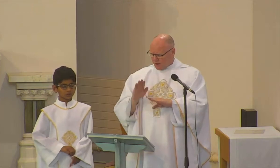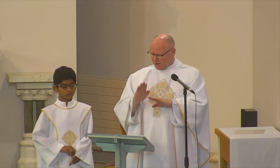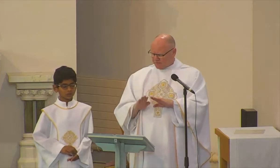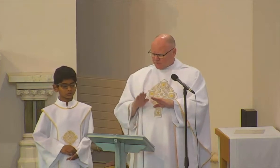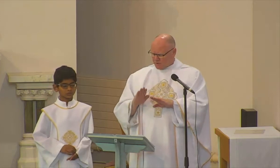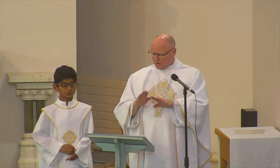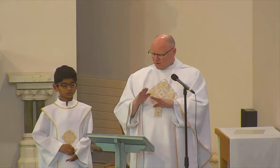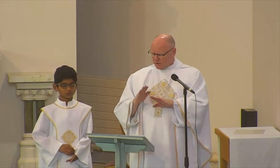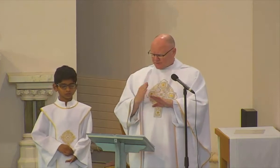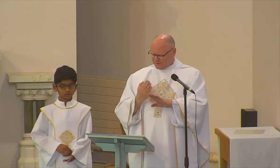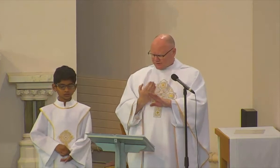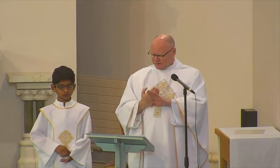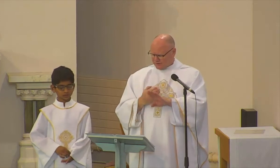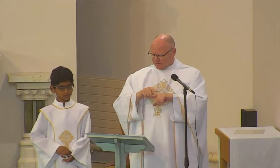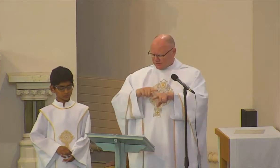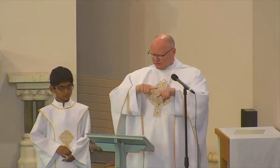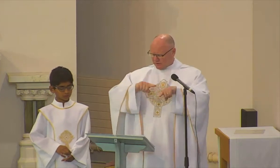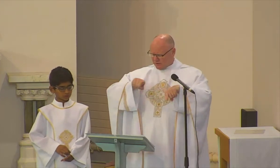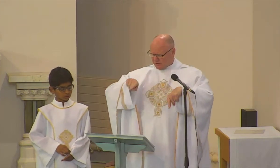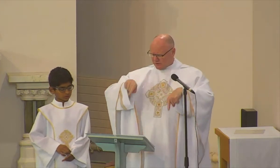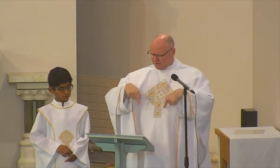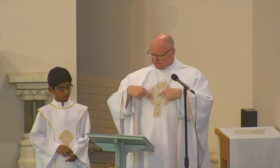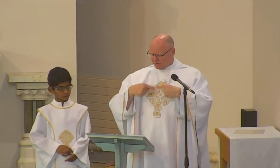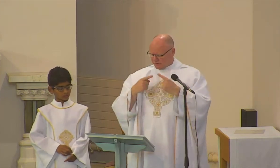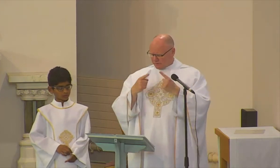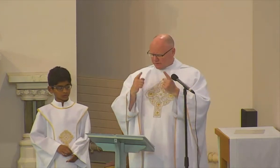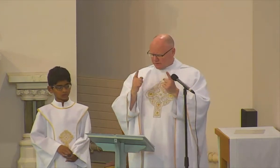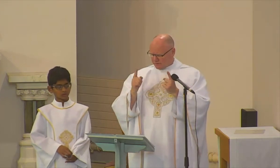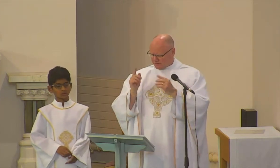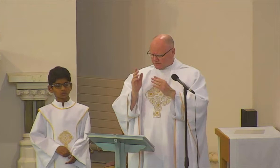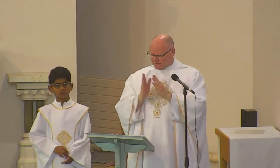have mercy on us.